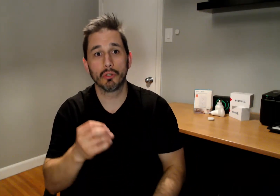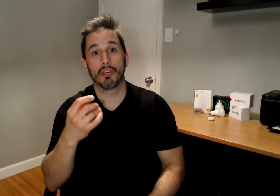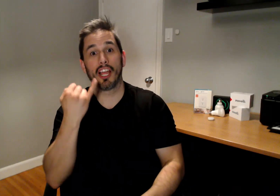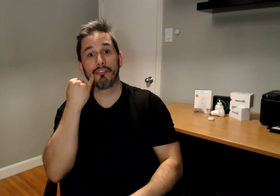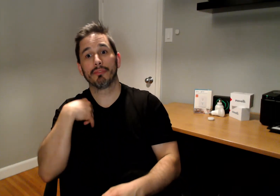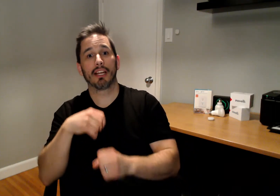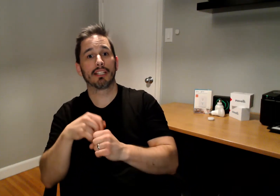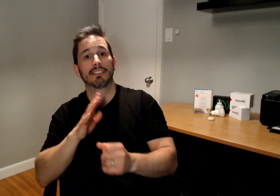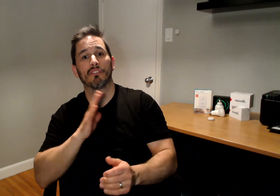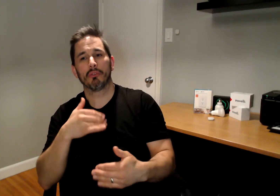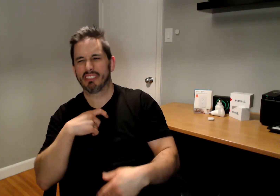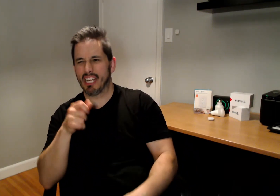a specific color.